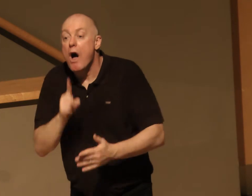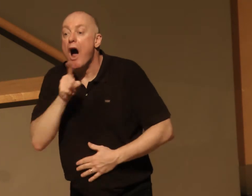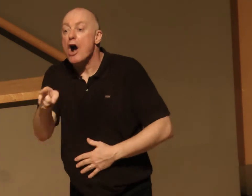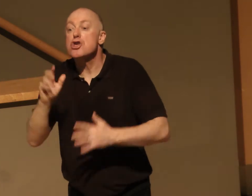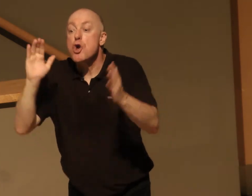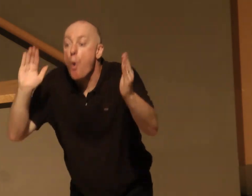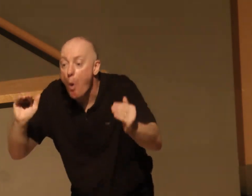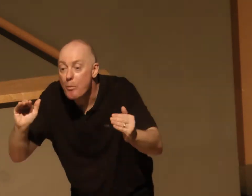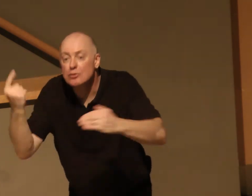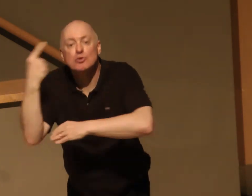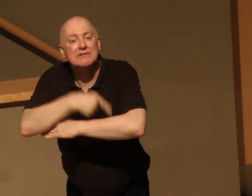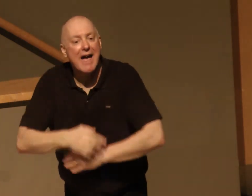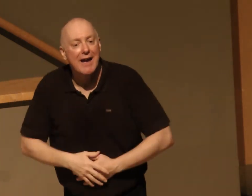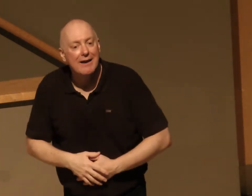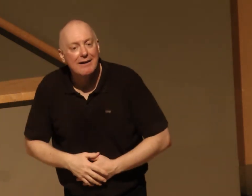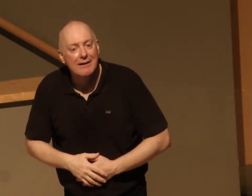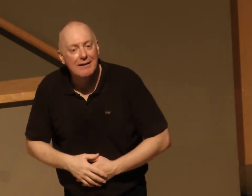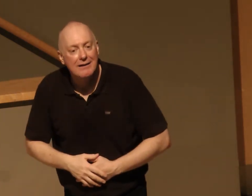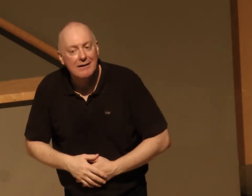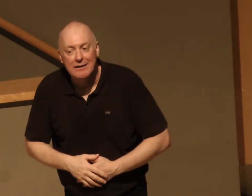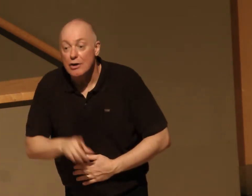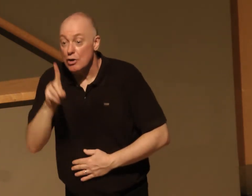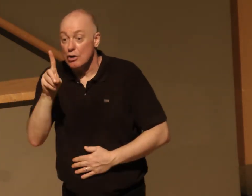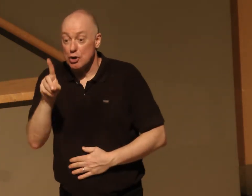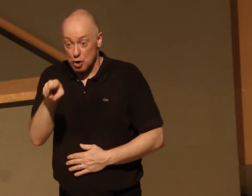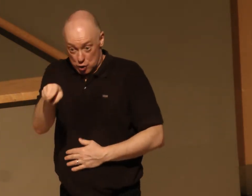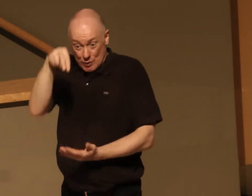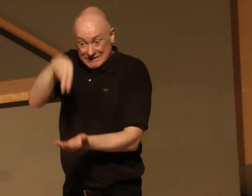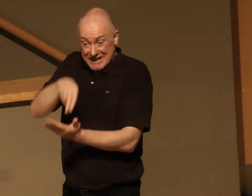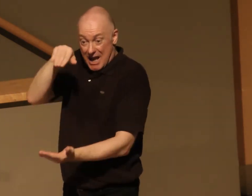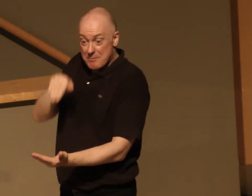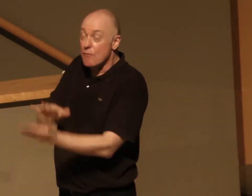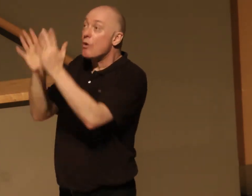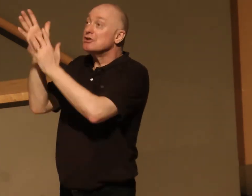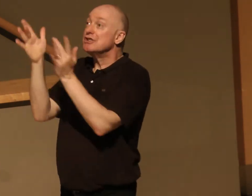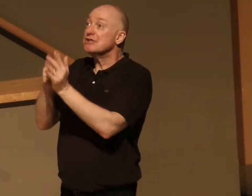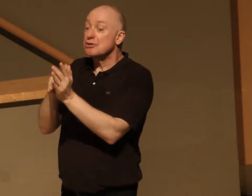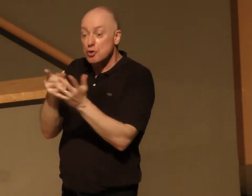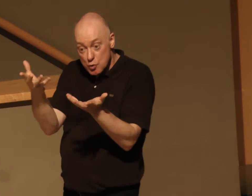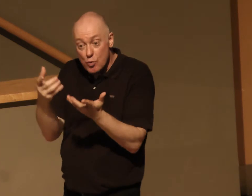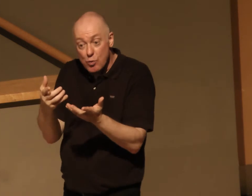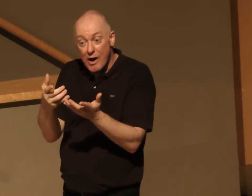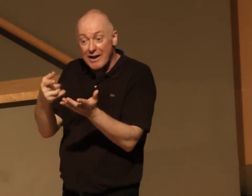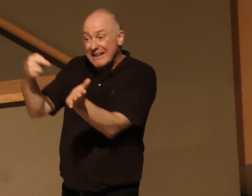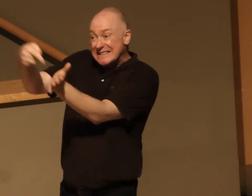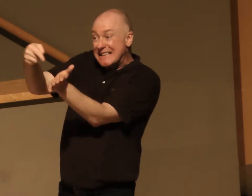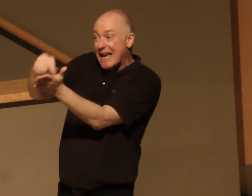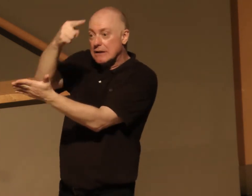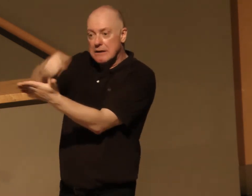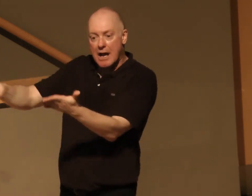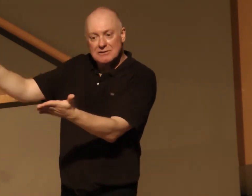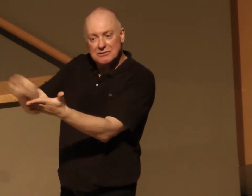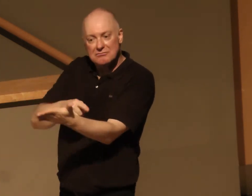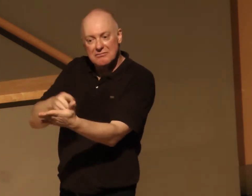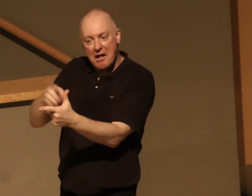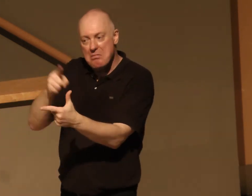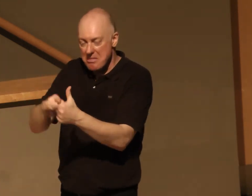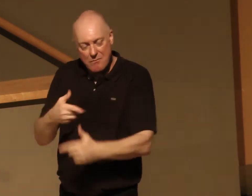and have we put our hope in that day that we stand before Jesus Christ and have our sin death cancelled and our eternity secure or are we